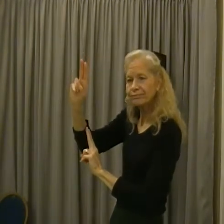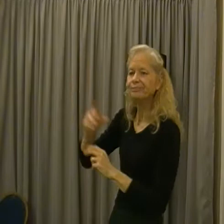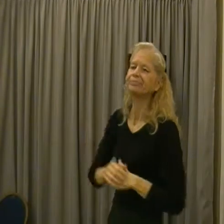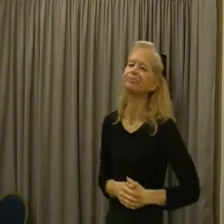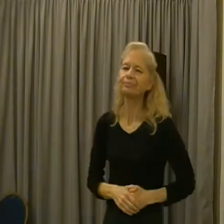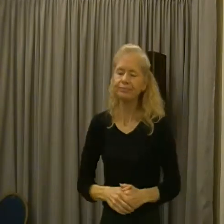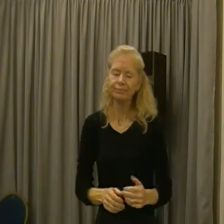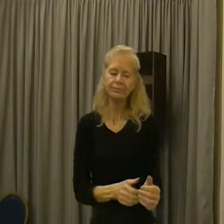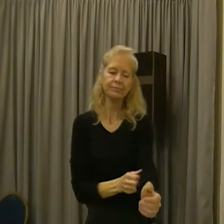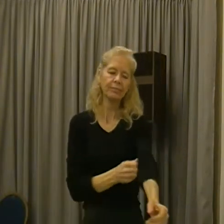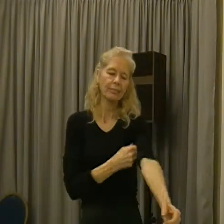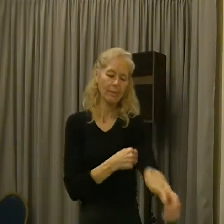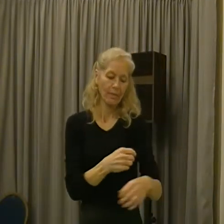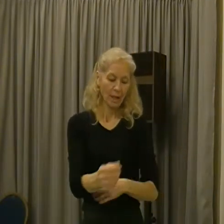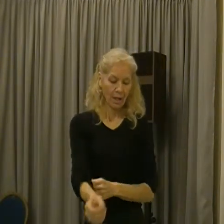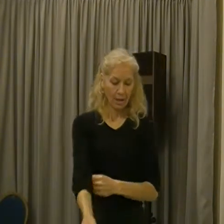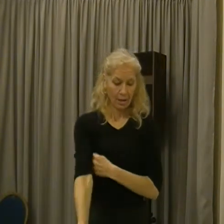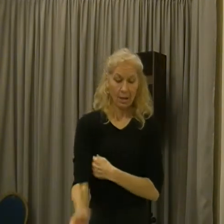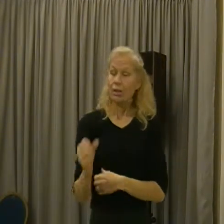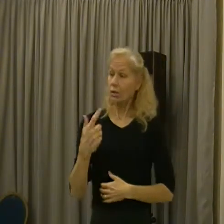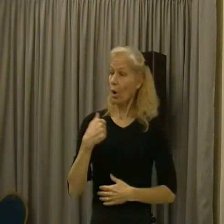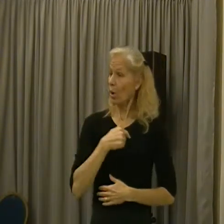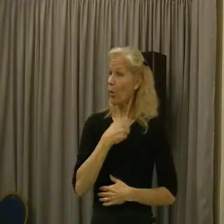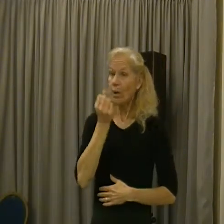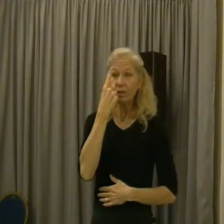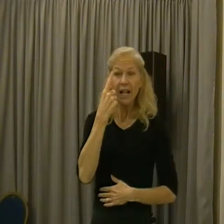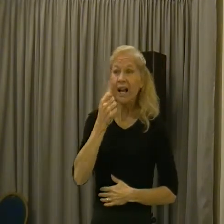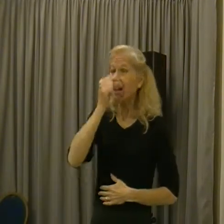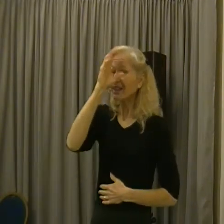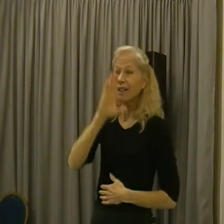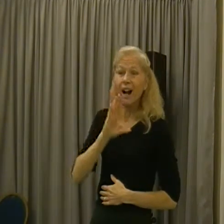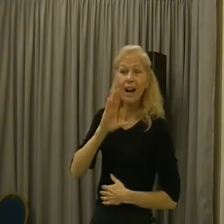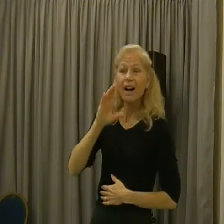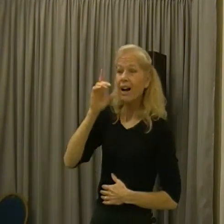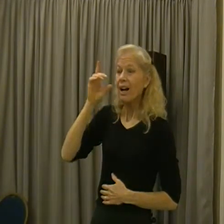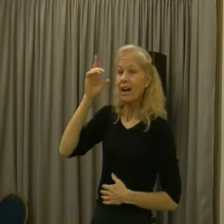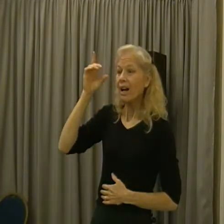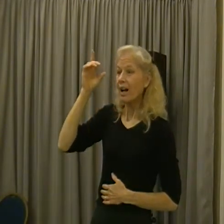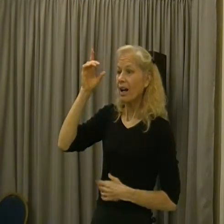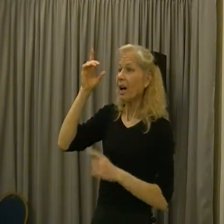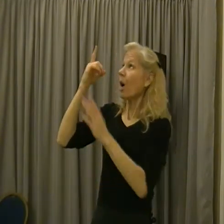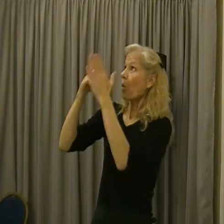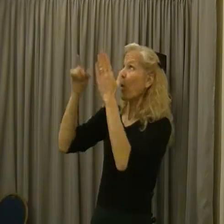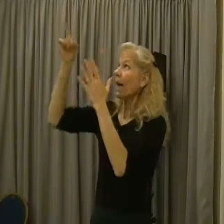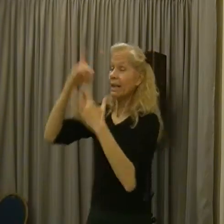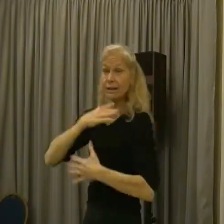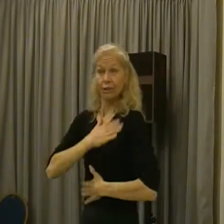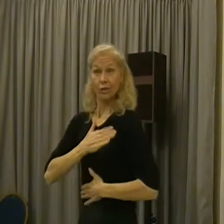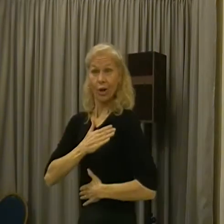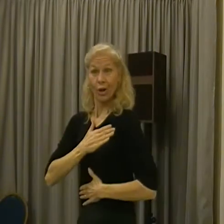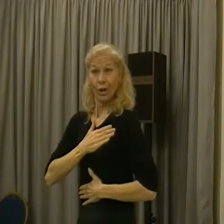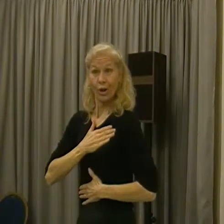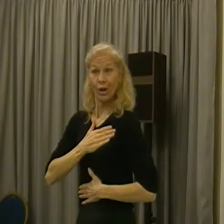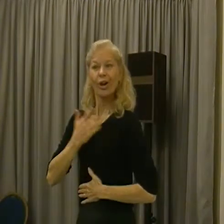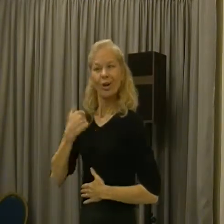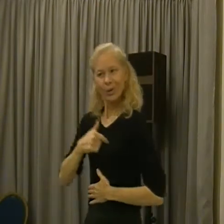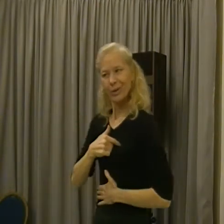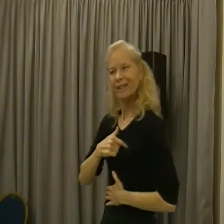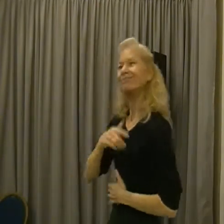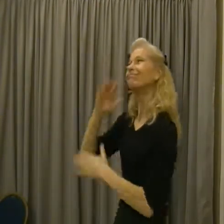God's delights are worthy of praise, all those things that he delights in. And then secondly, God's dear children are workers in praise.